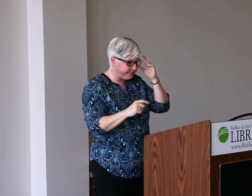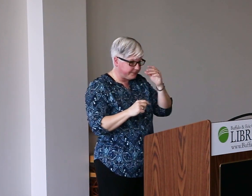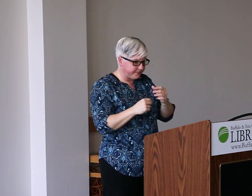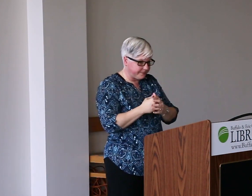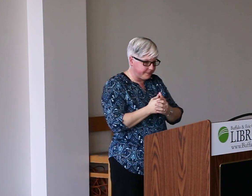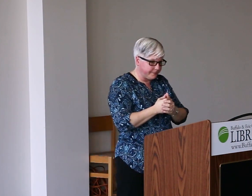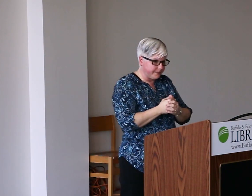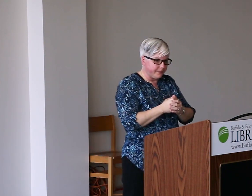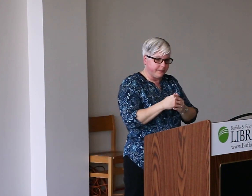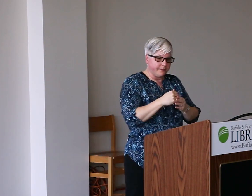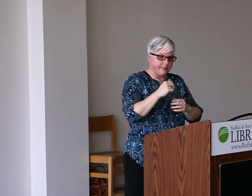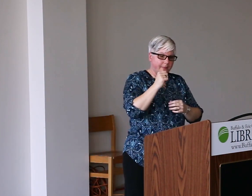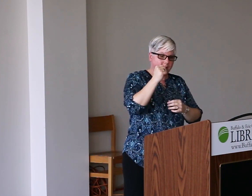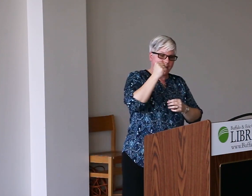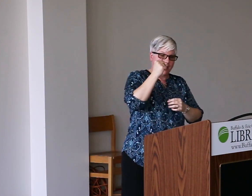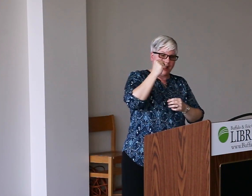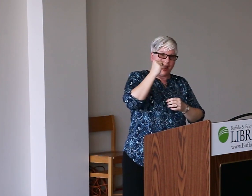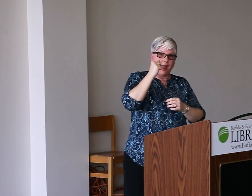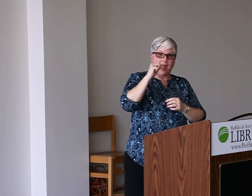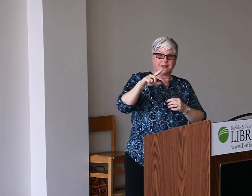ASL, or American Sign Language.